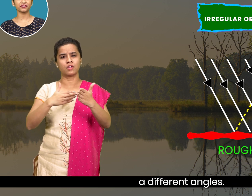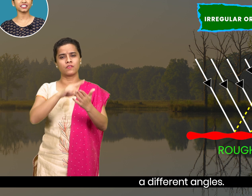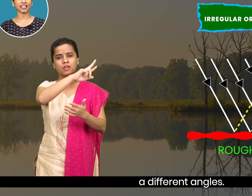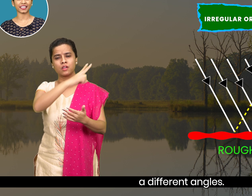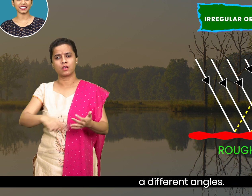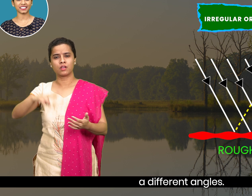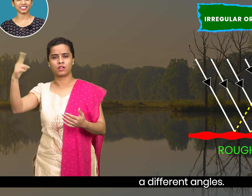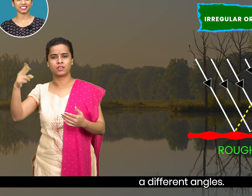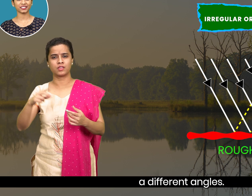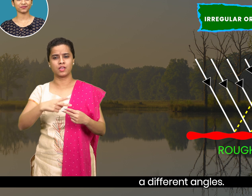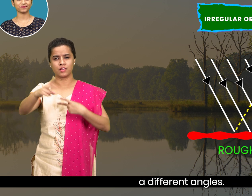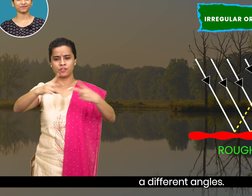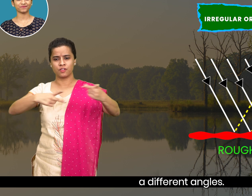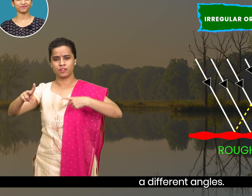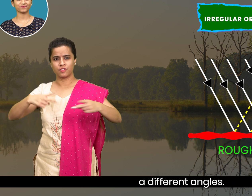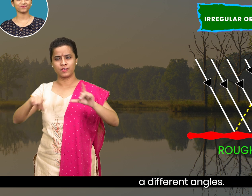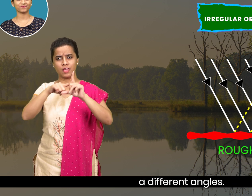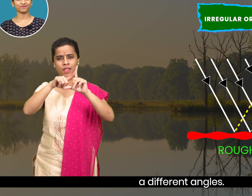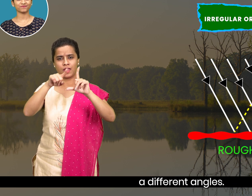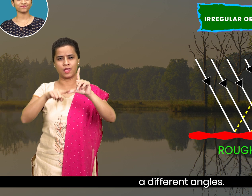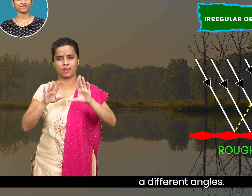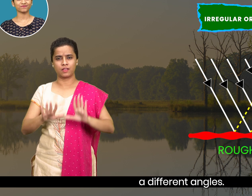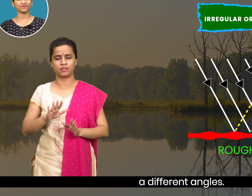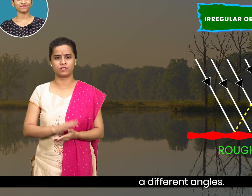at different angles.